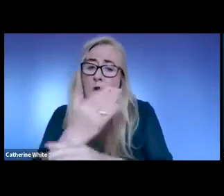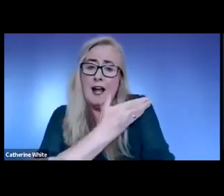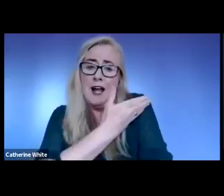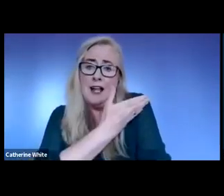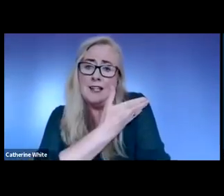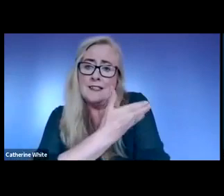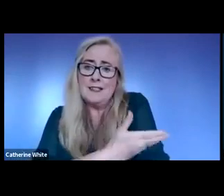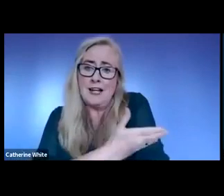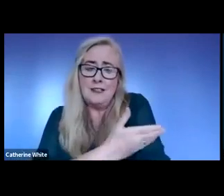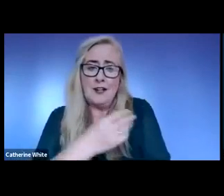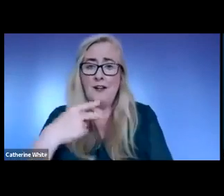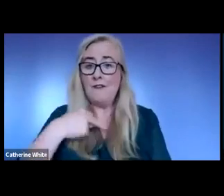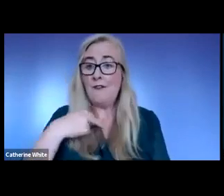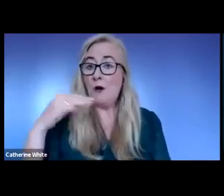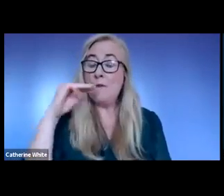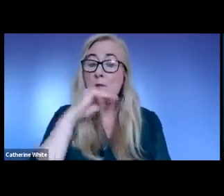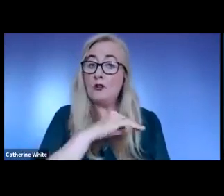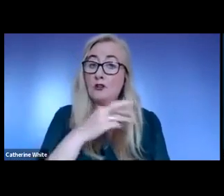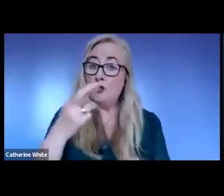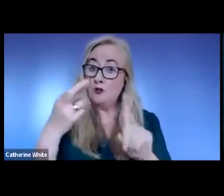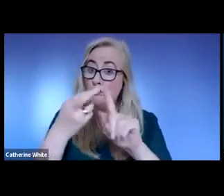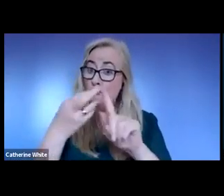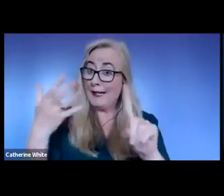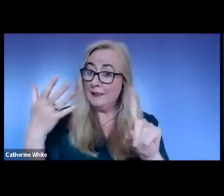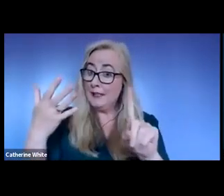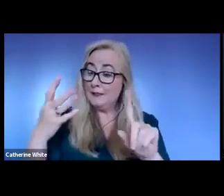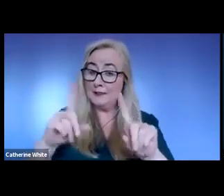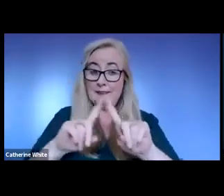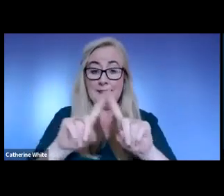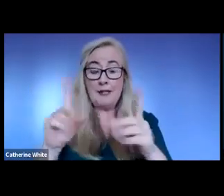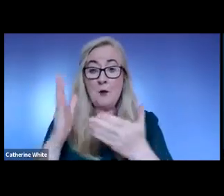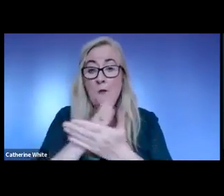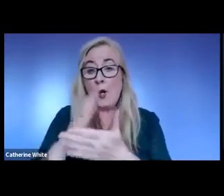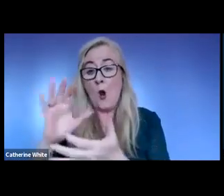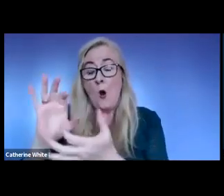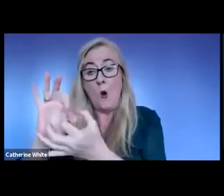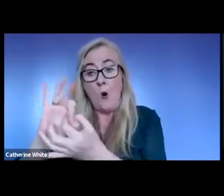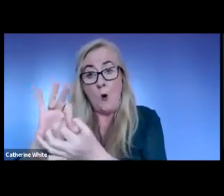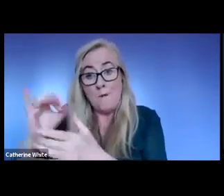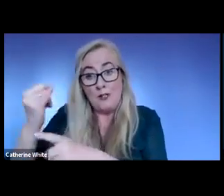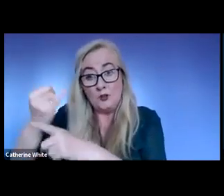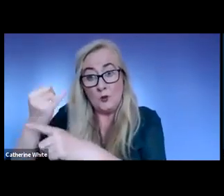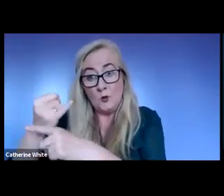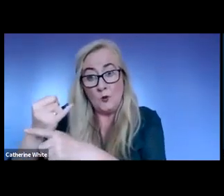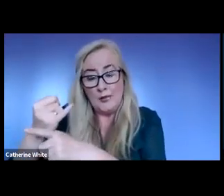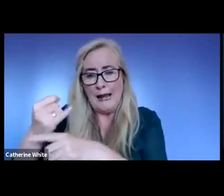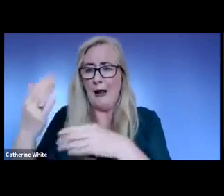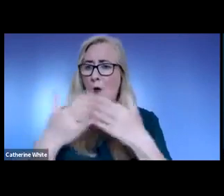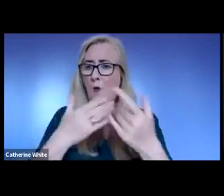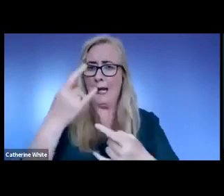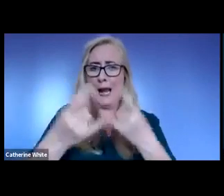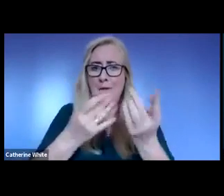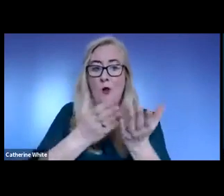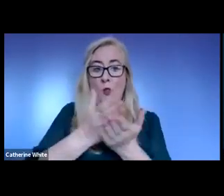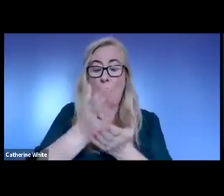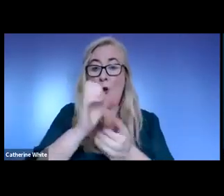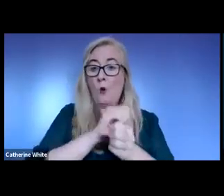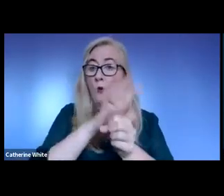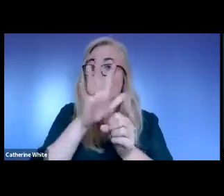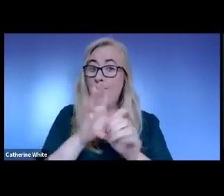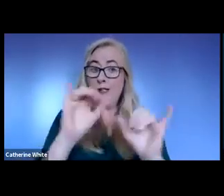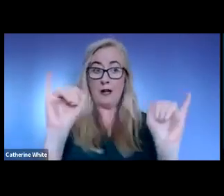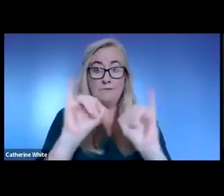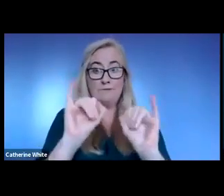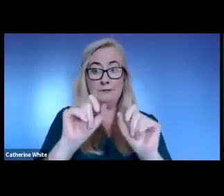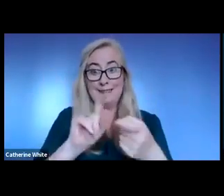think it's really important to recognize the difference between homeschooling and this notion of what happened during the COVID crisis, where we were sent